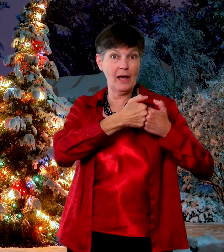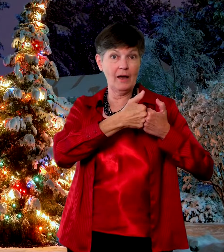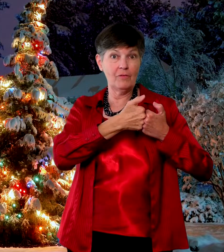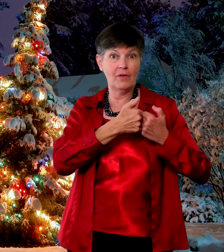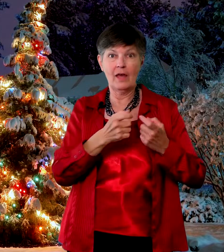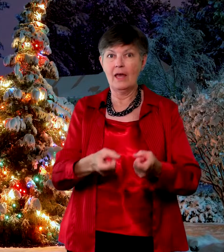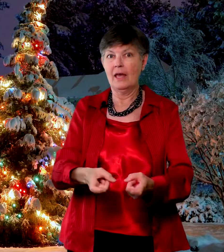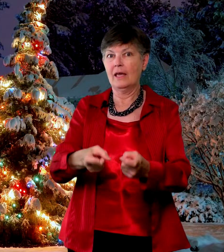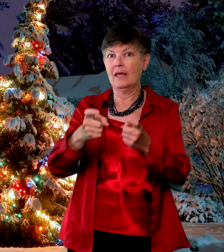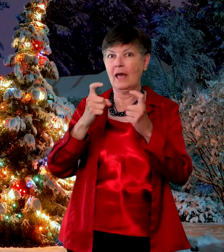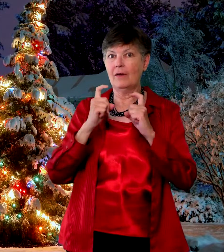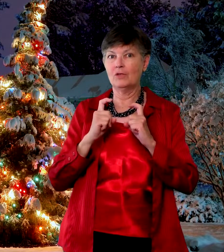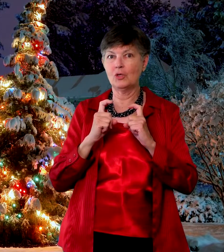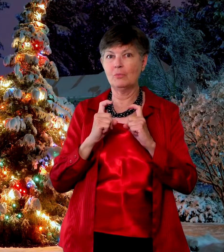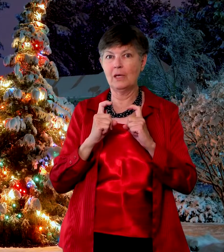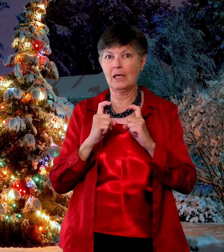love gave to me